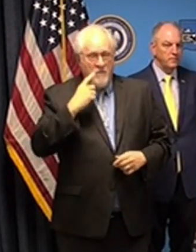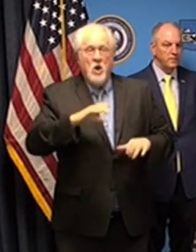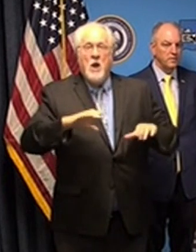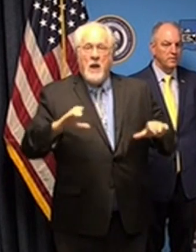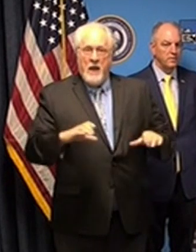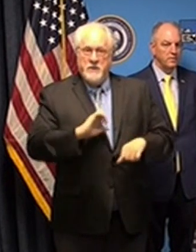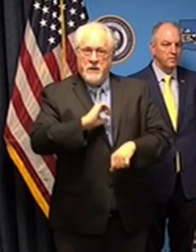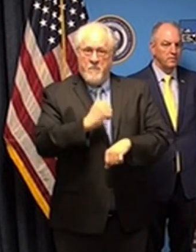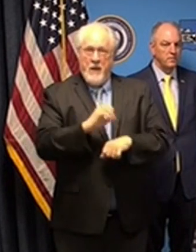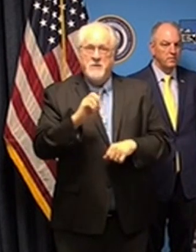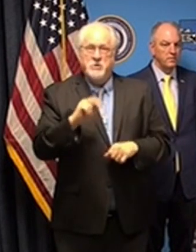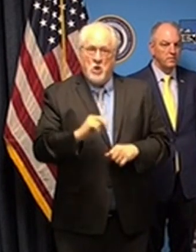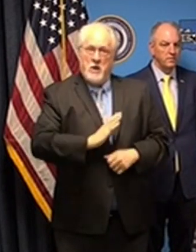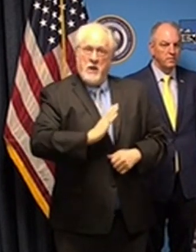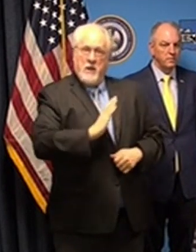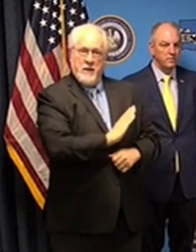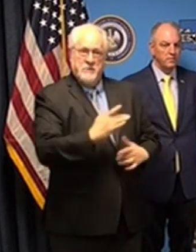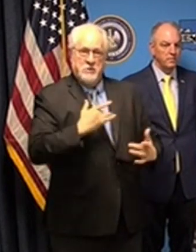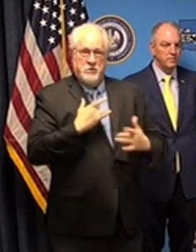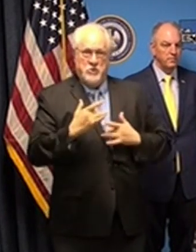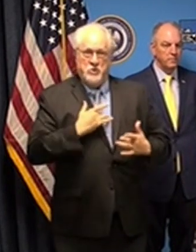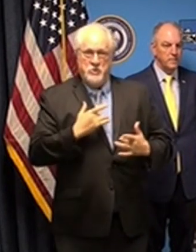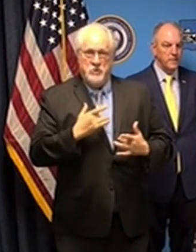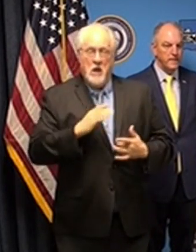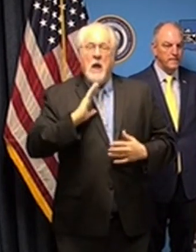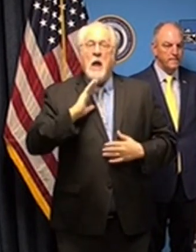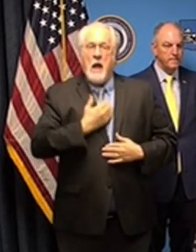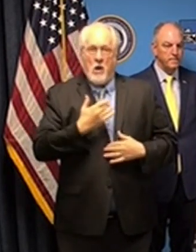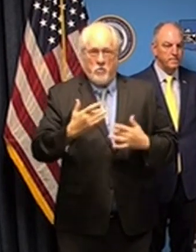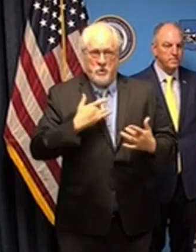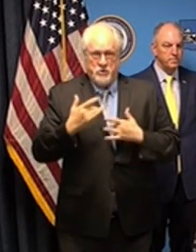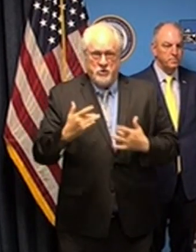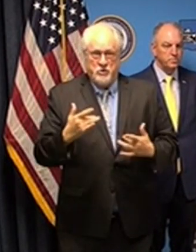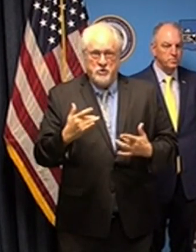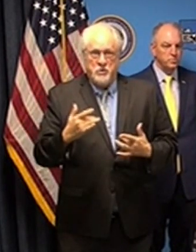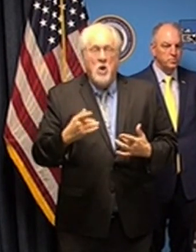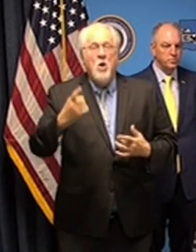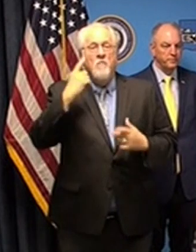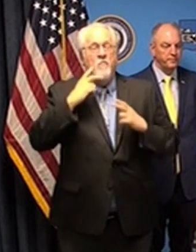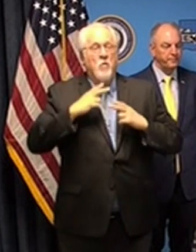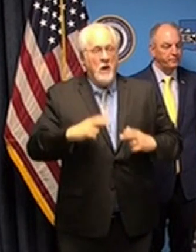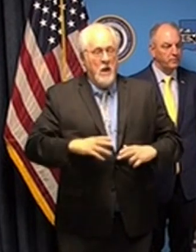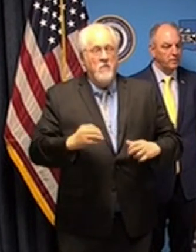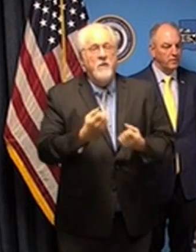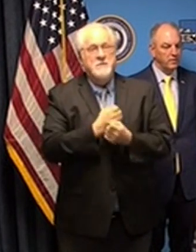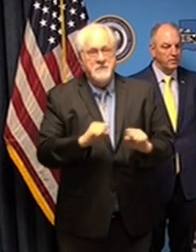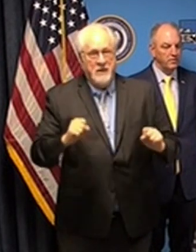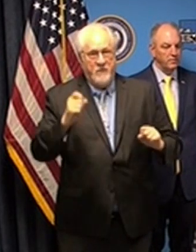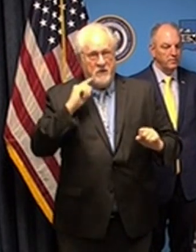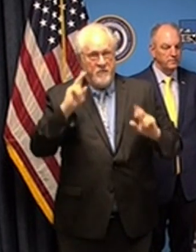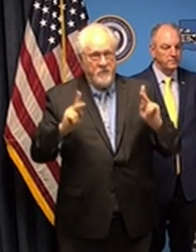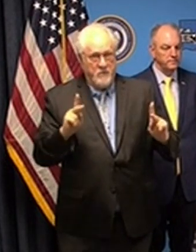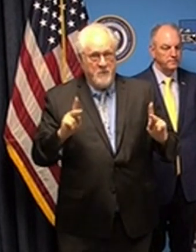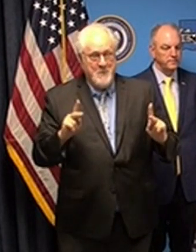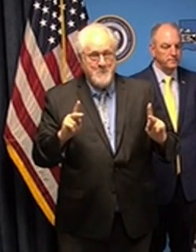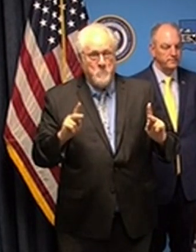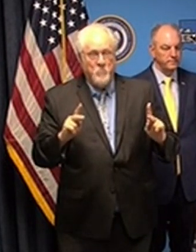is acting based upon his concern, on our concern. for the health and safety of the